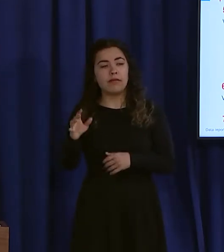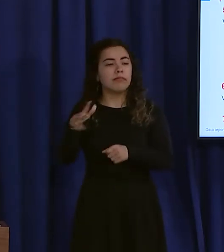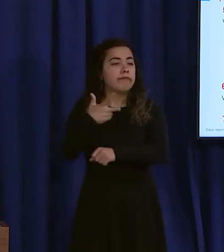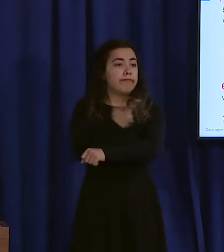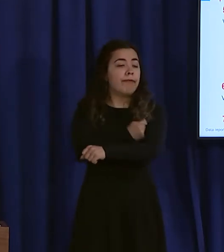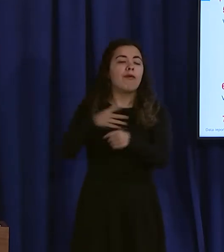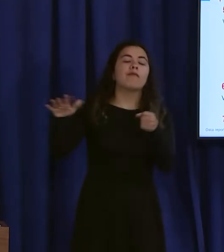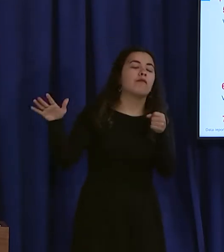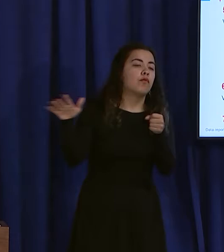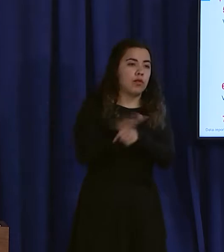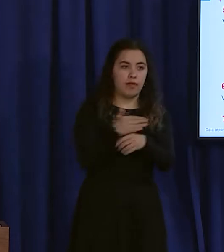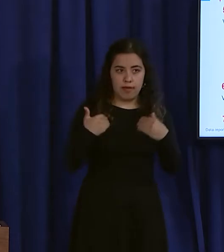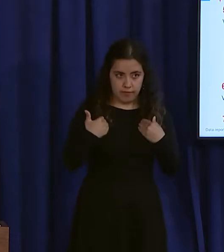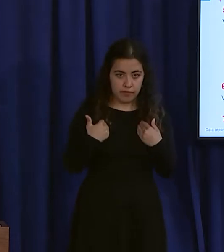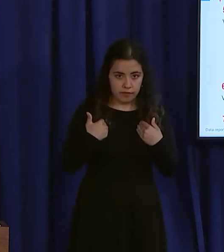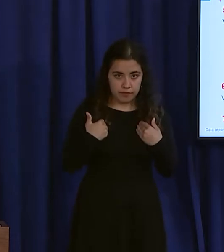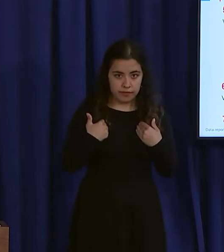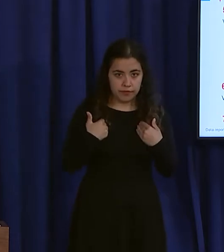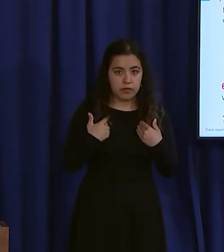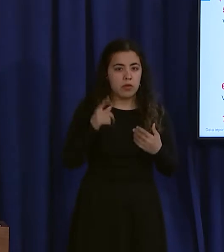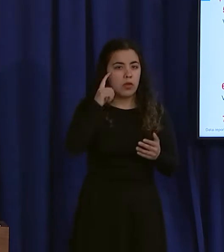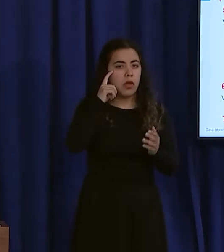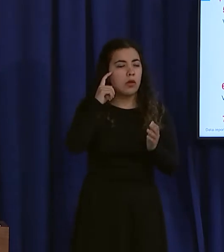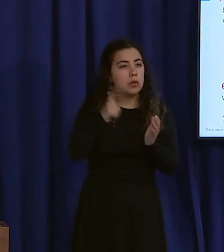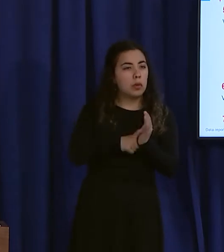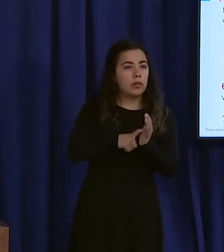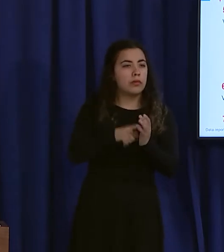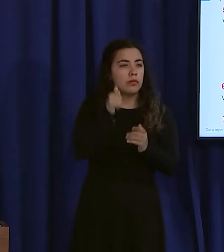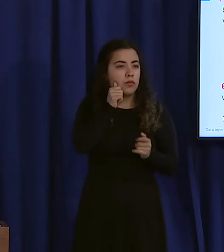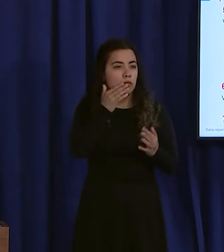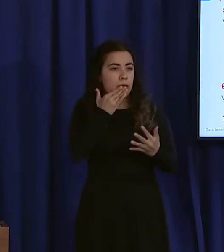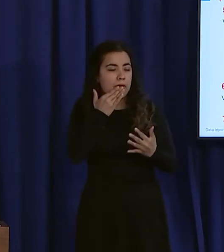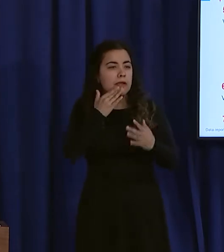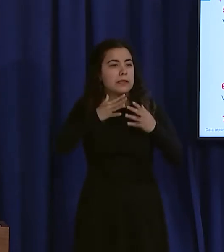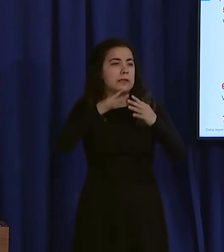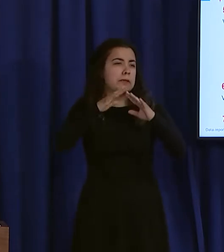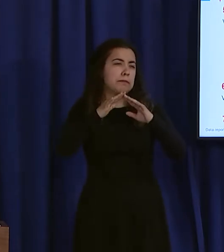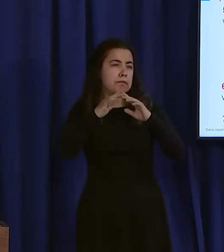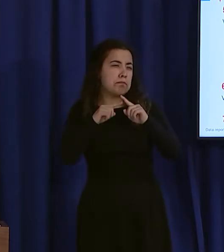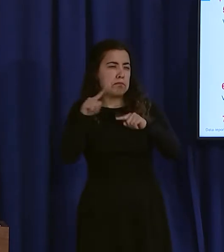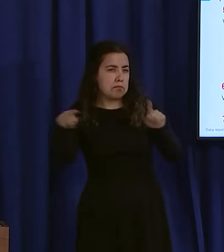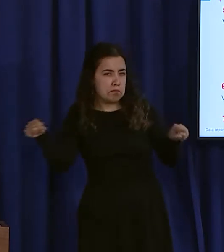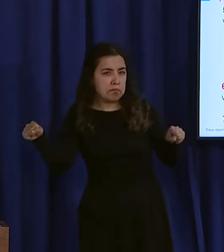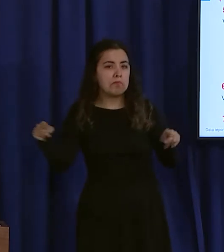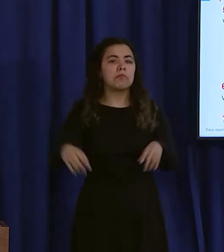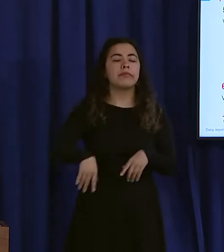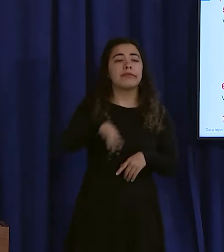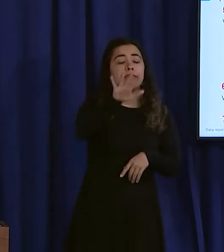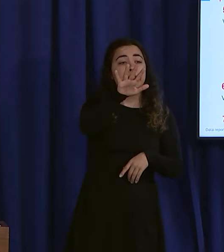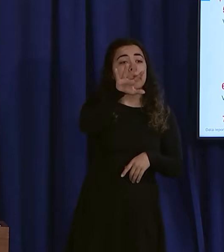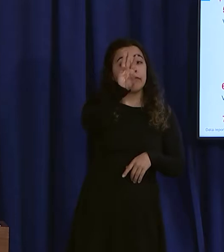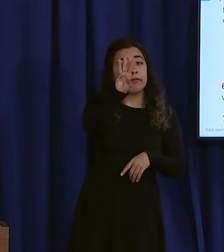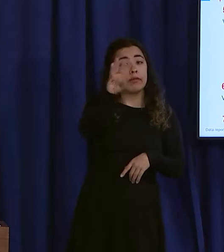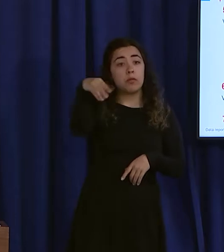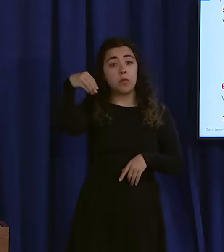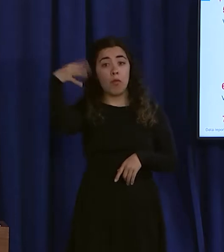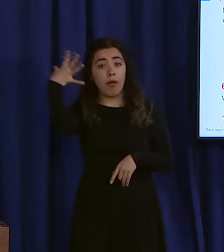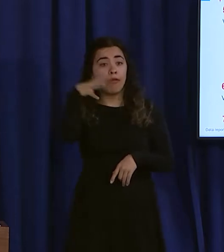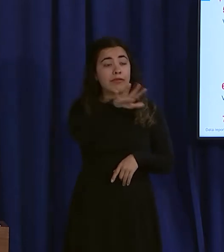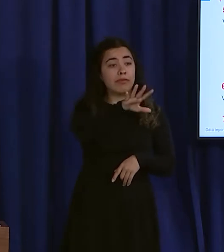by race ethnicity here. 56% of white Chicagoans have gotten that first dose, and 56% of Asian